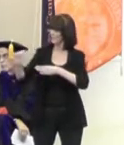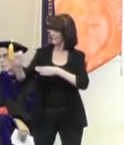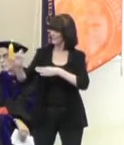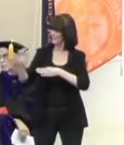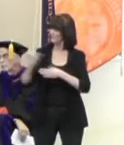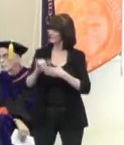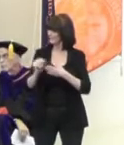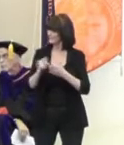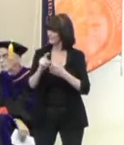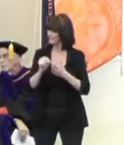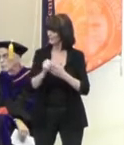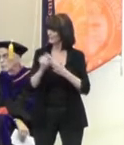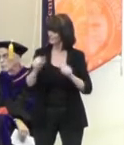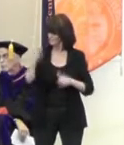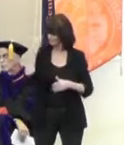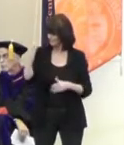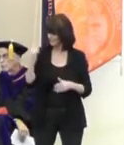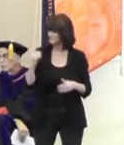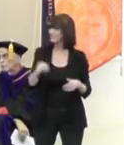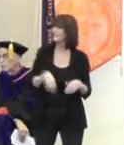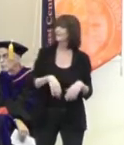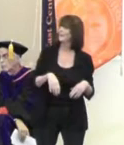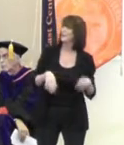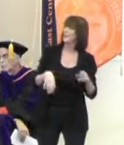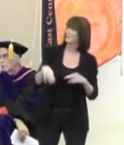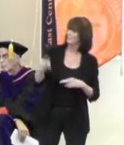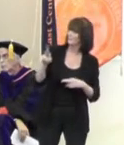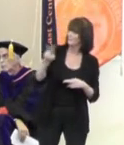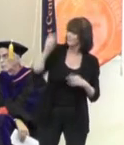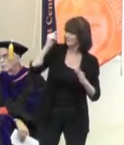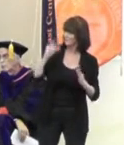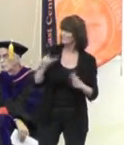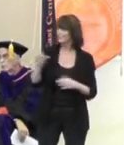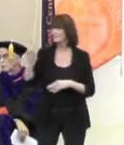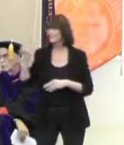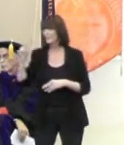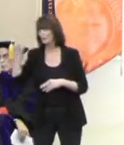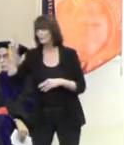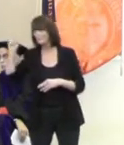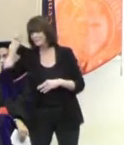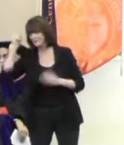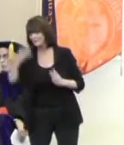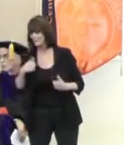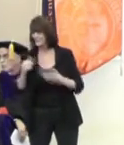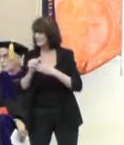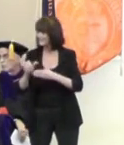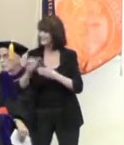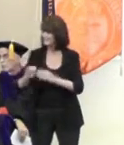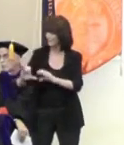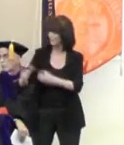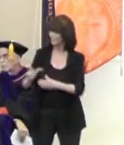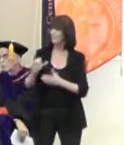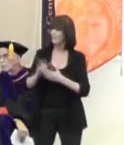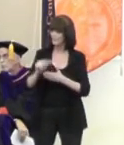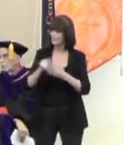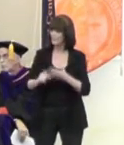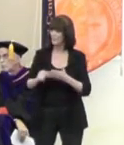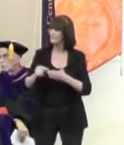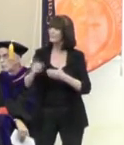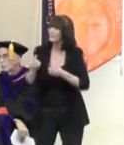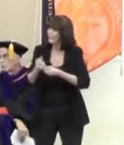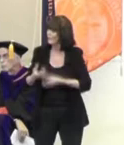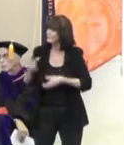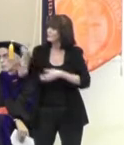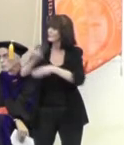Can you imagine a Republican governor and a Democratic lieutenant governor? I'm heading his committee to see. And that's what brought VOTEC to